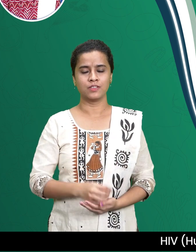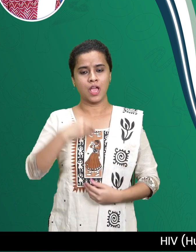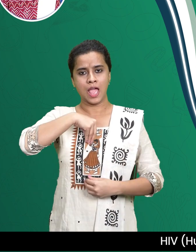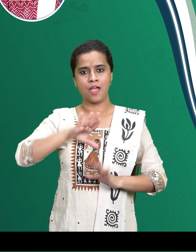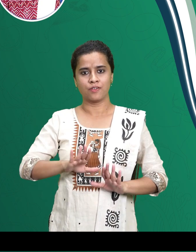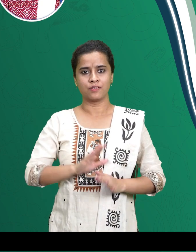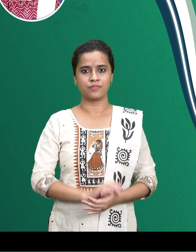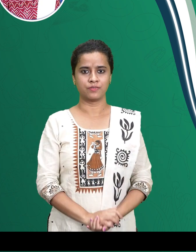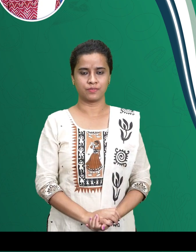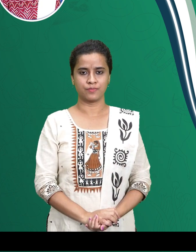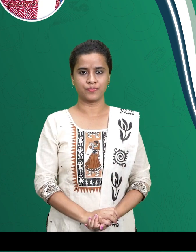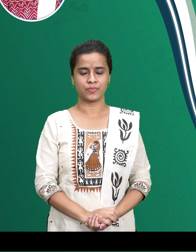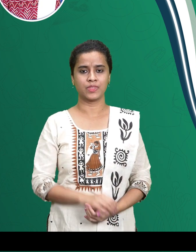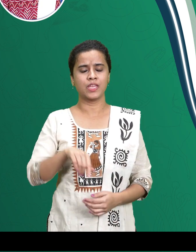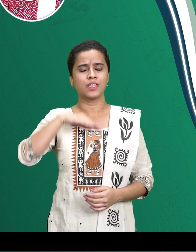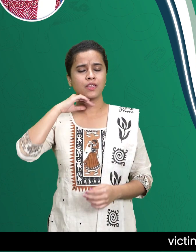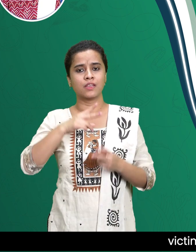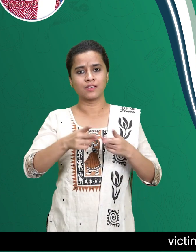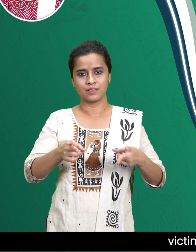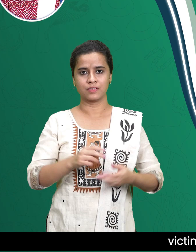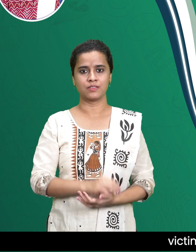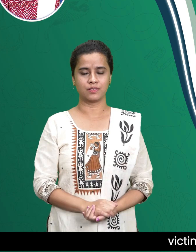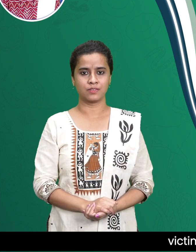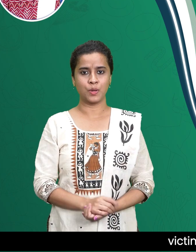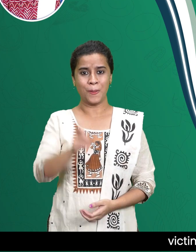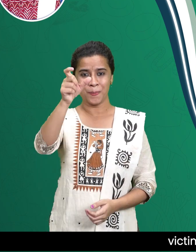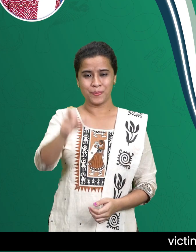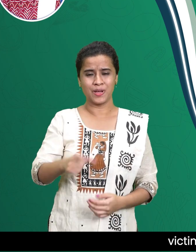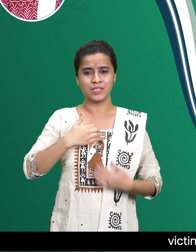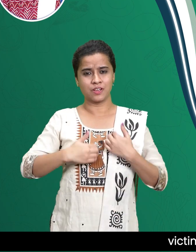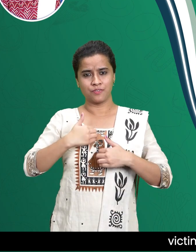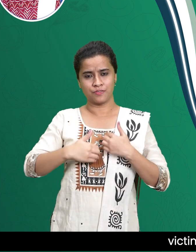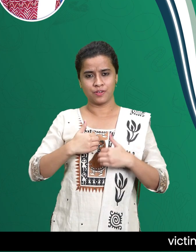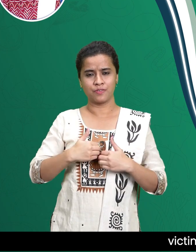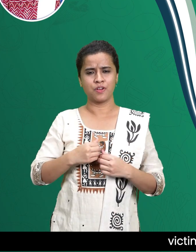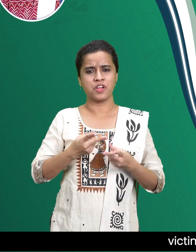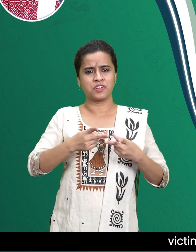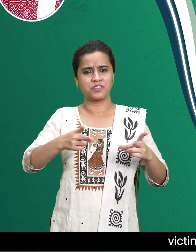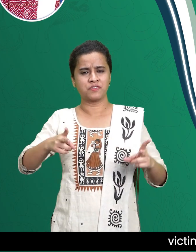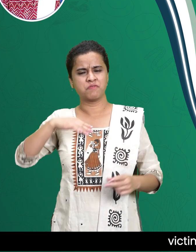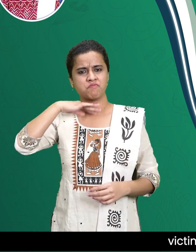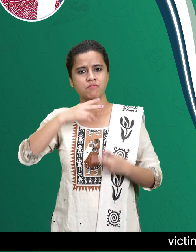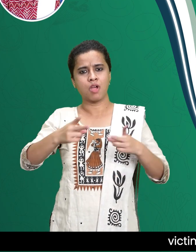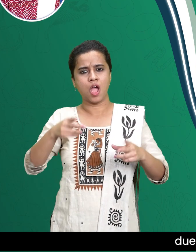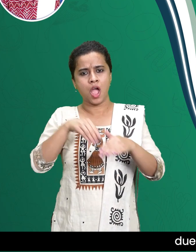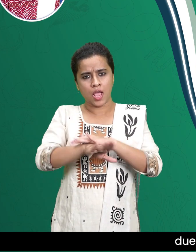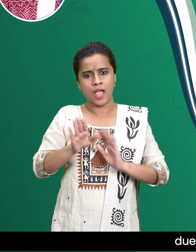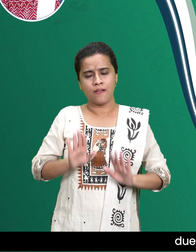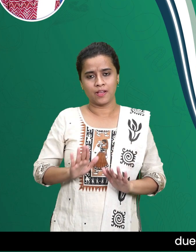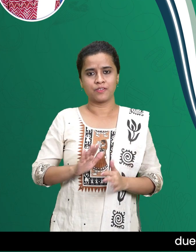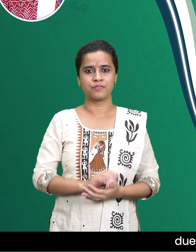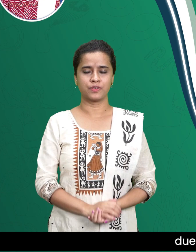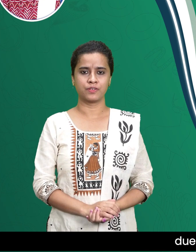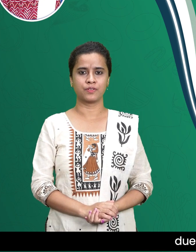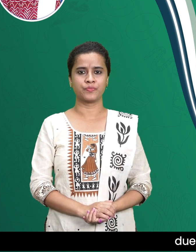In this disease victims suffer from various diseases due